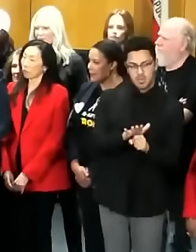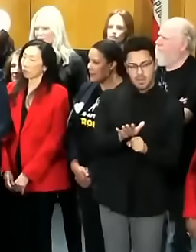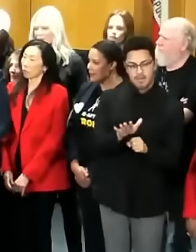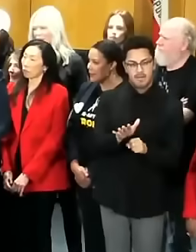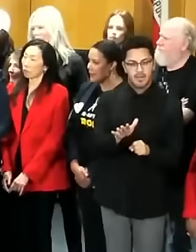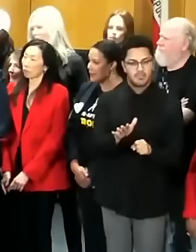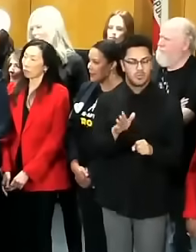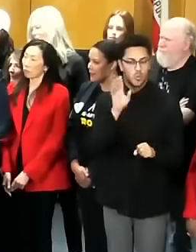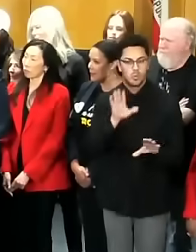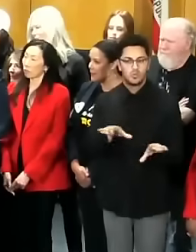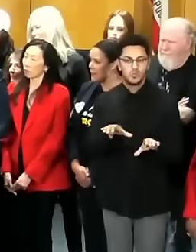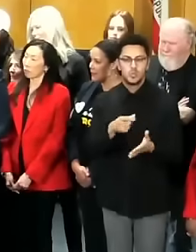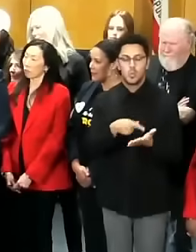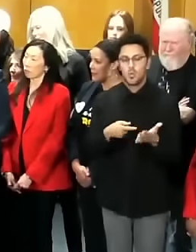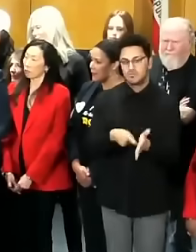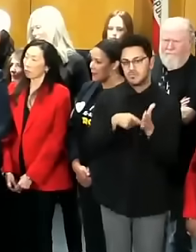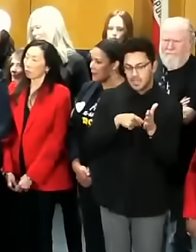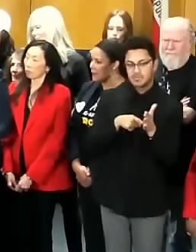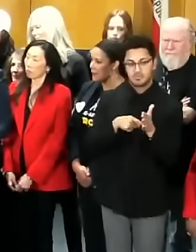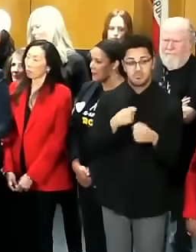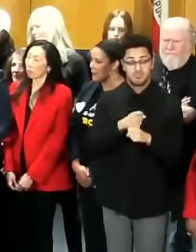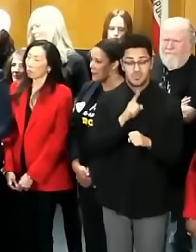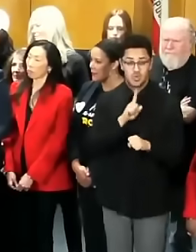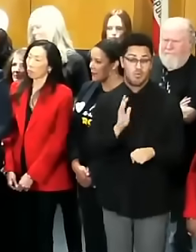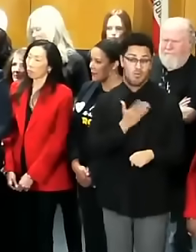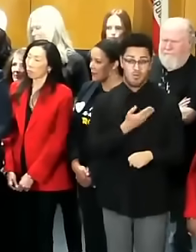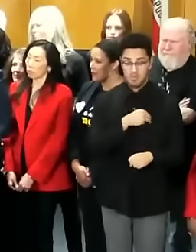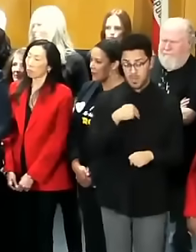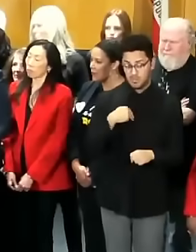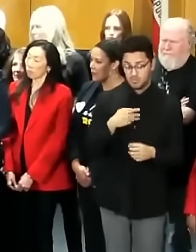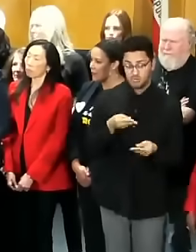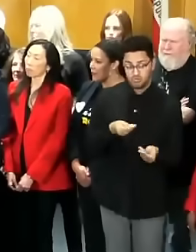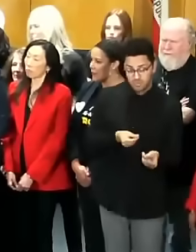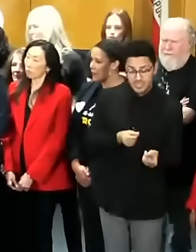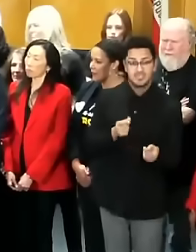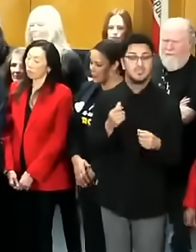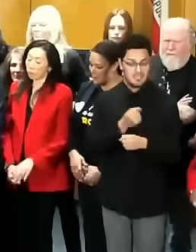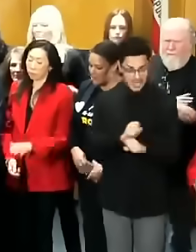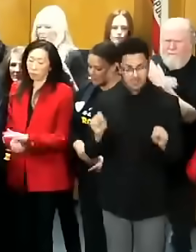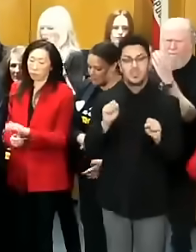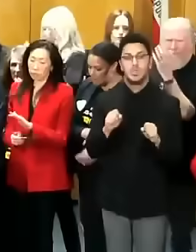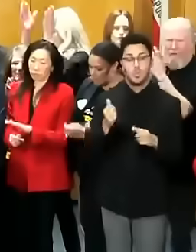takes to make sure our members are treated fairly, with respect, and are protected.